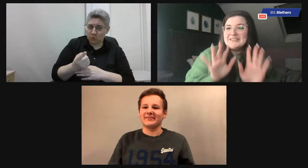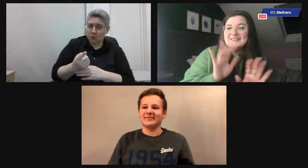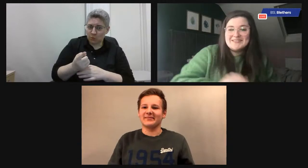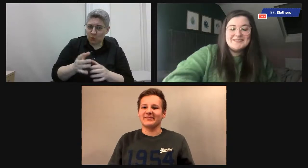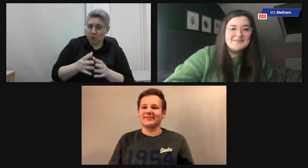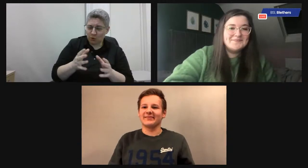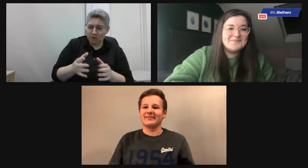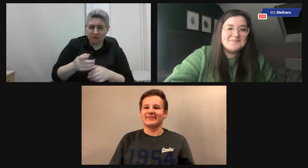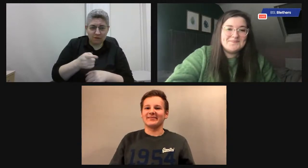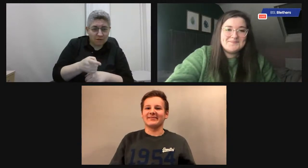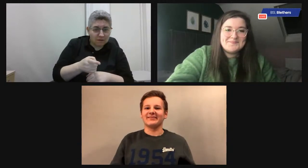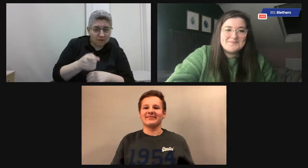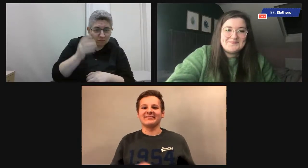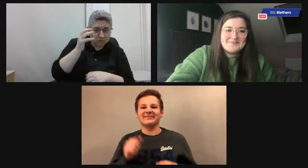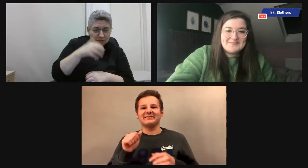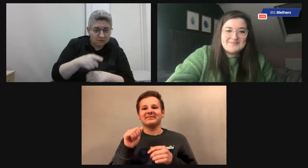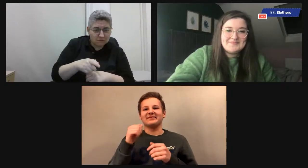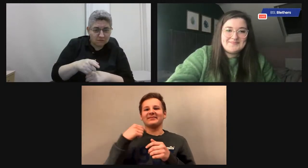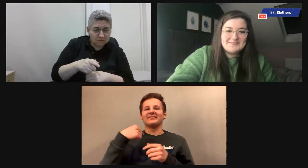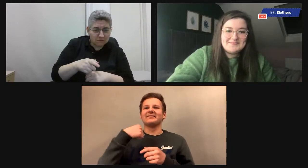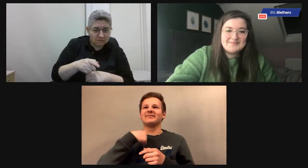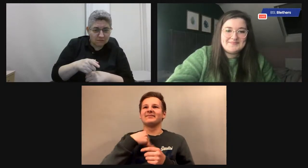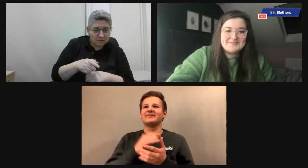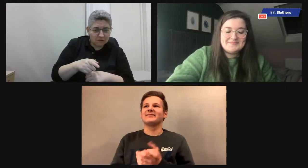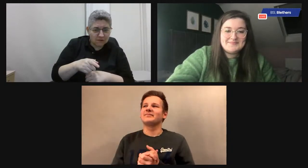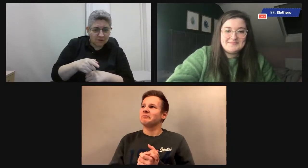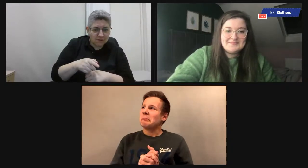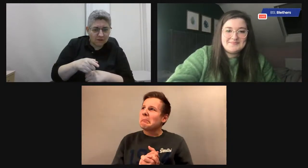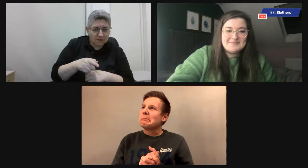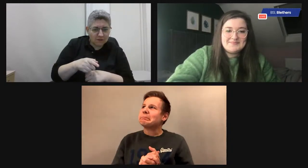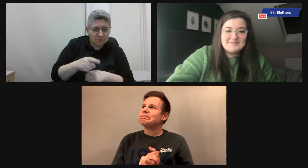about 3-4 years. And Kristers, how about you?